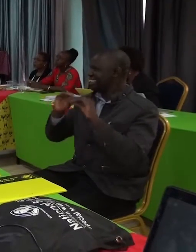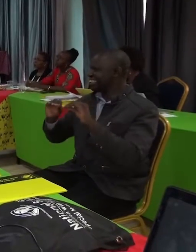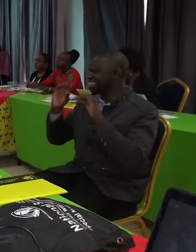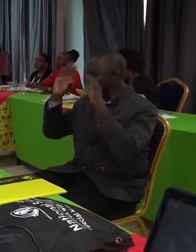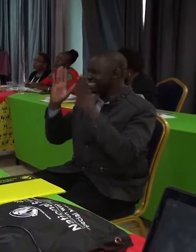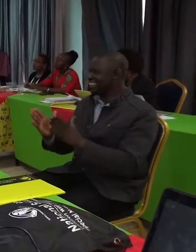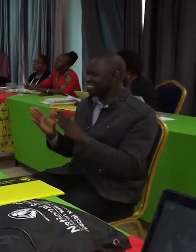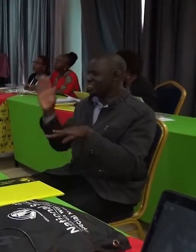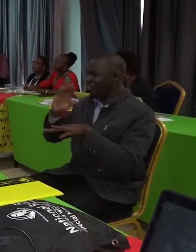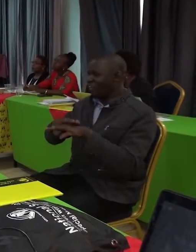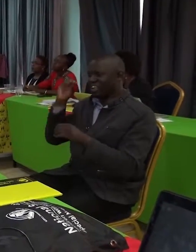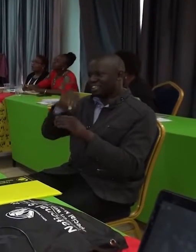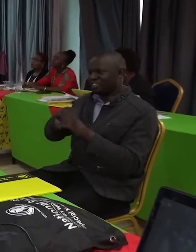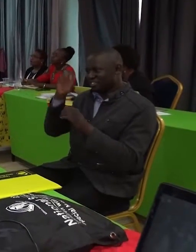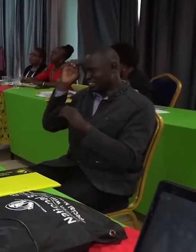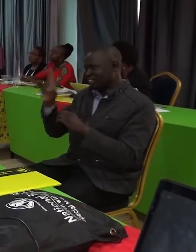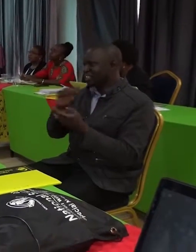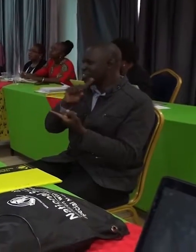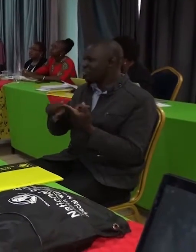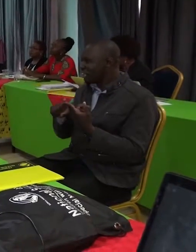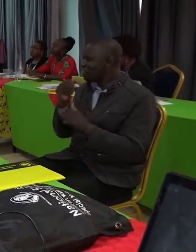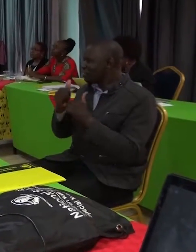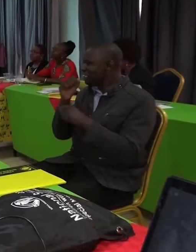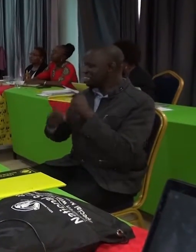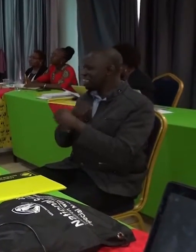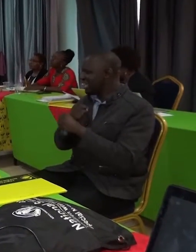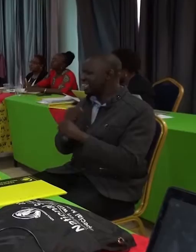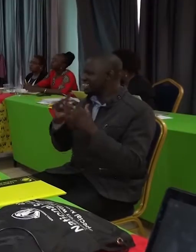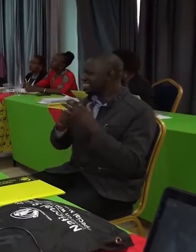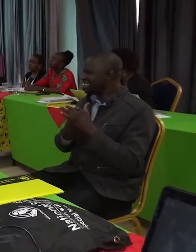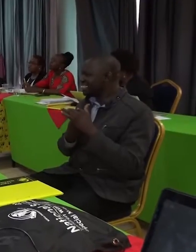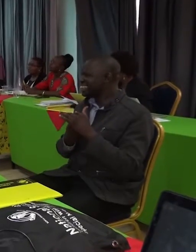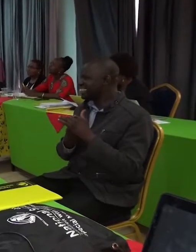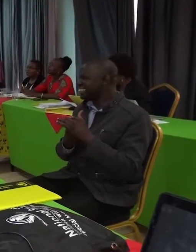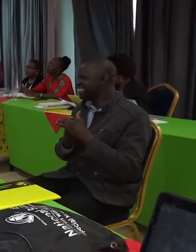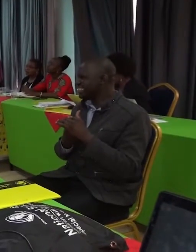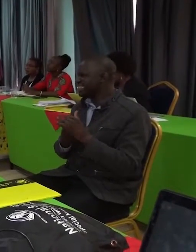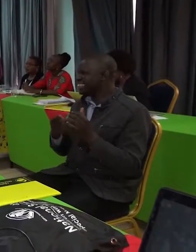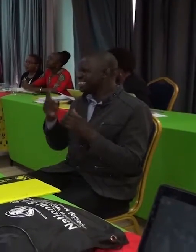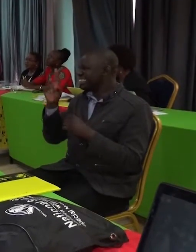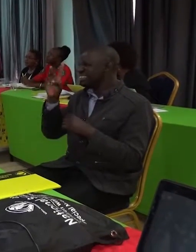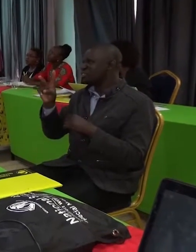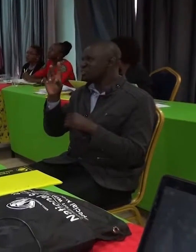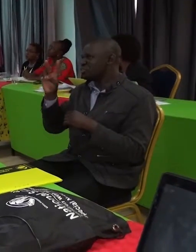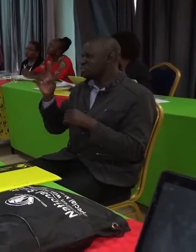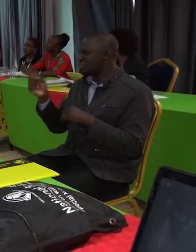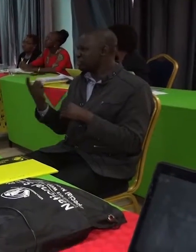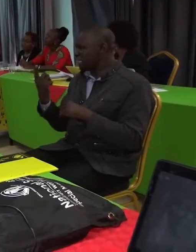inclusive education, Daktari? Around the year, we started the conversation around the year 2000, and then by